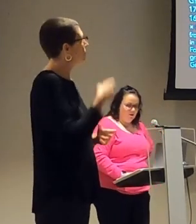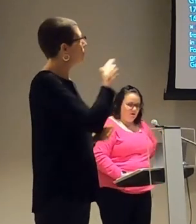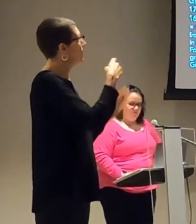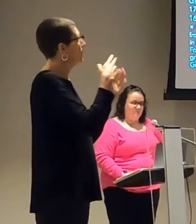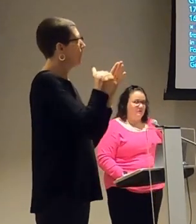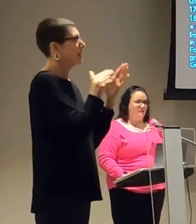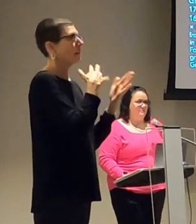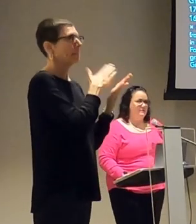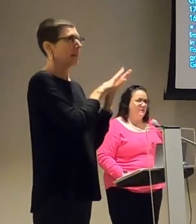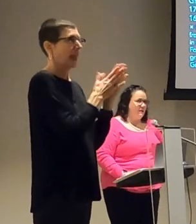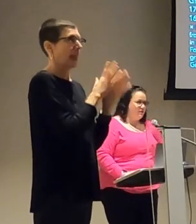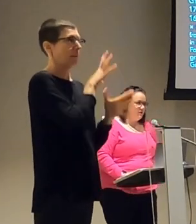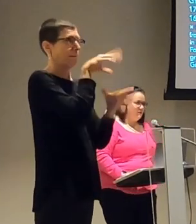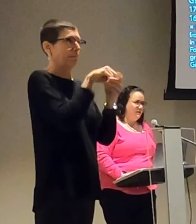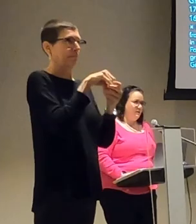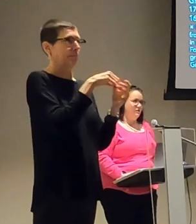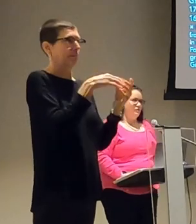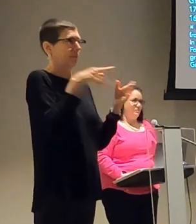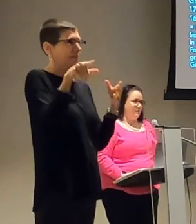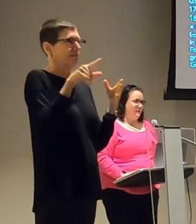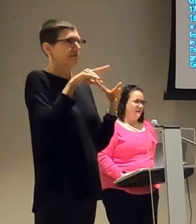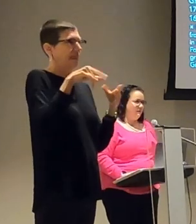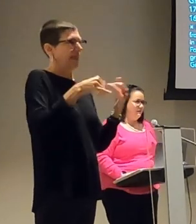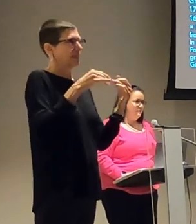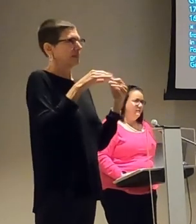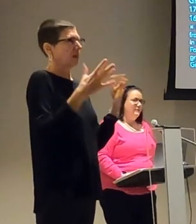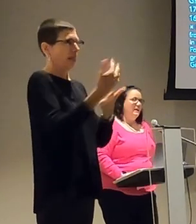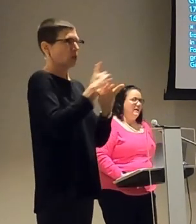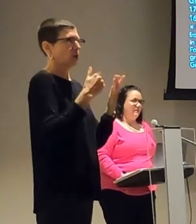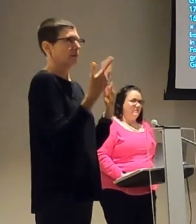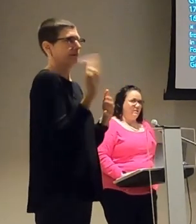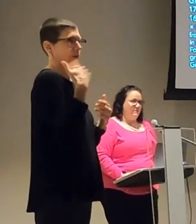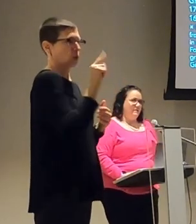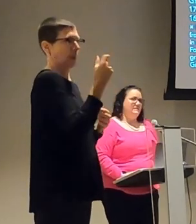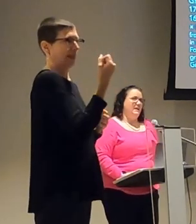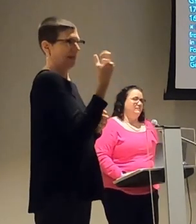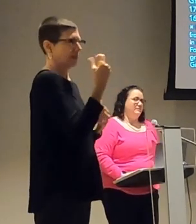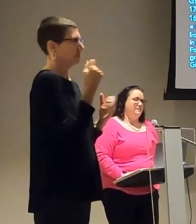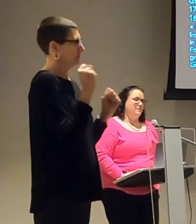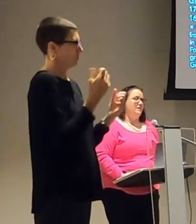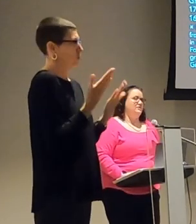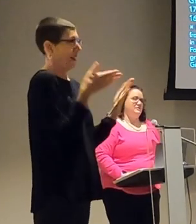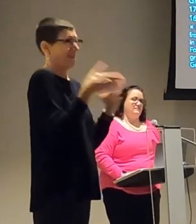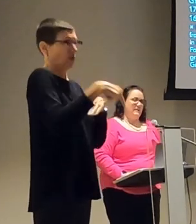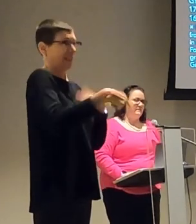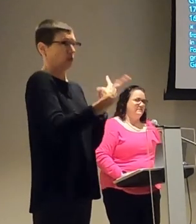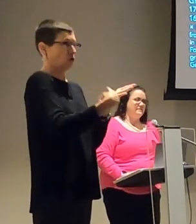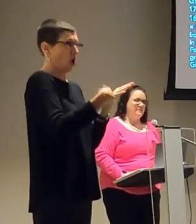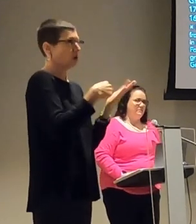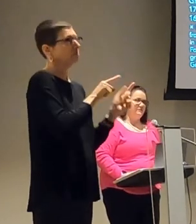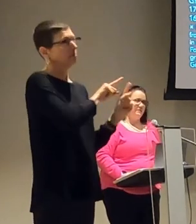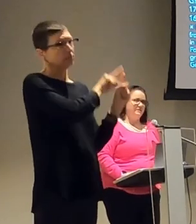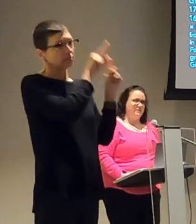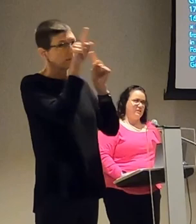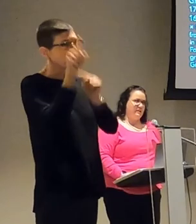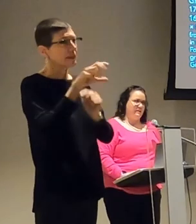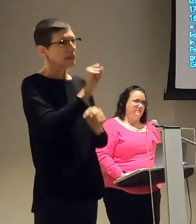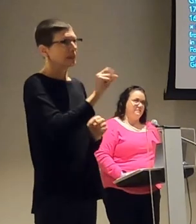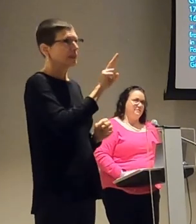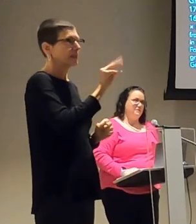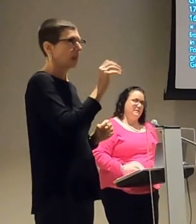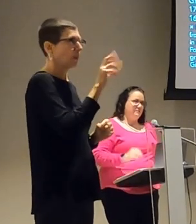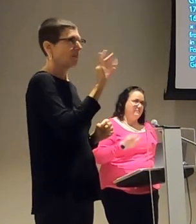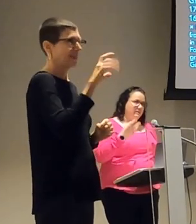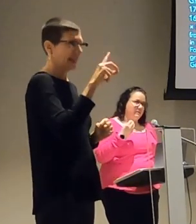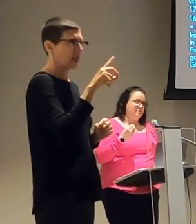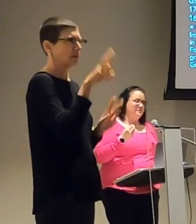became part of the museum's collection in 2011. Highly recommend, after this talk, just head down to Summerfield and check it